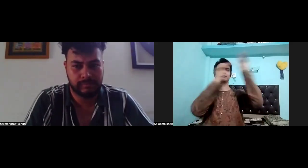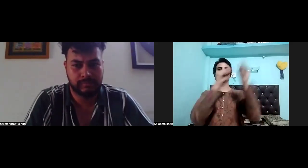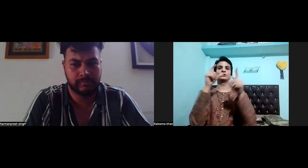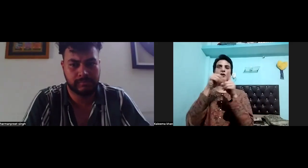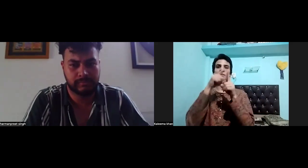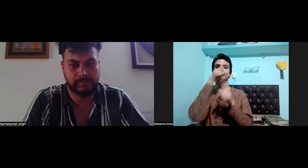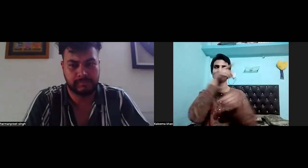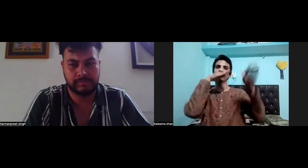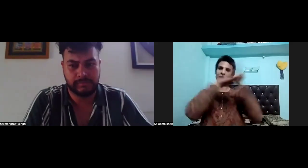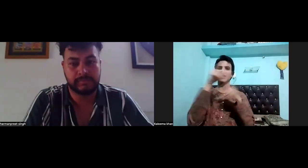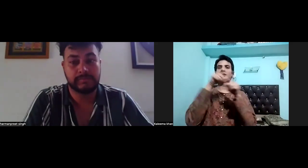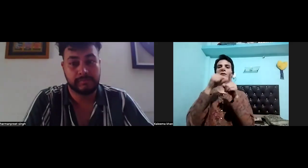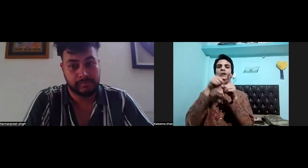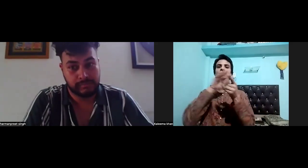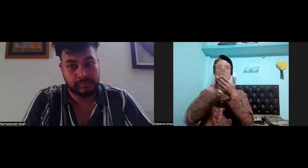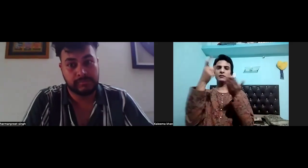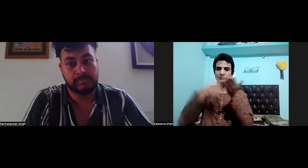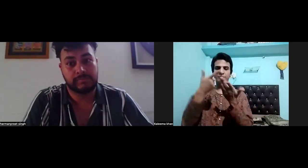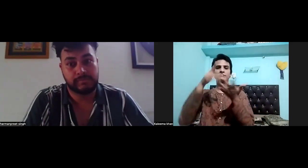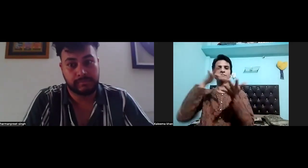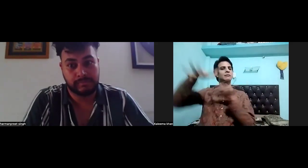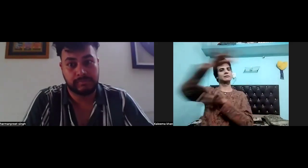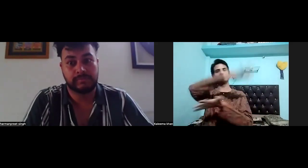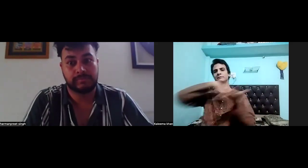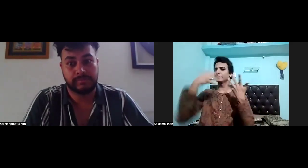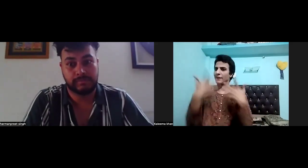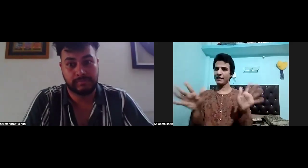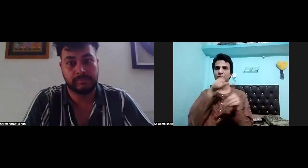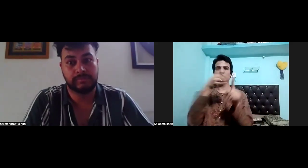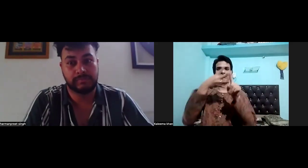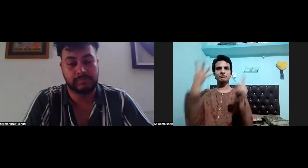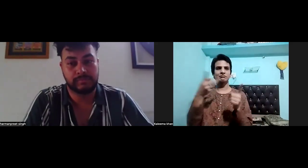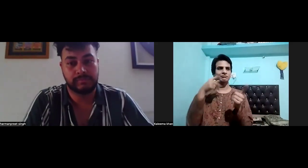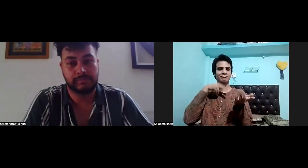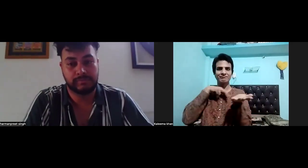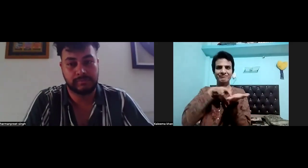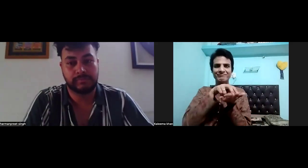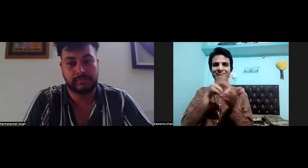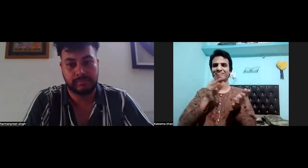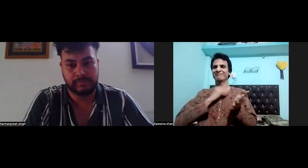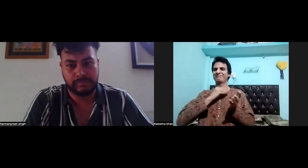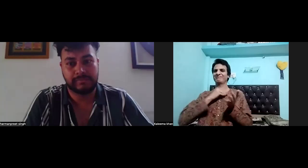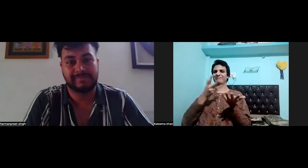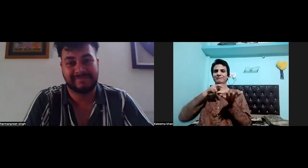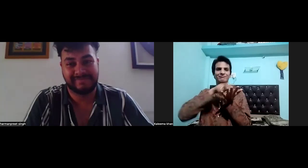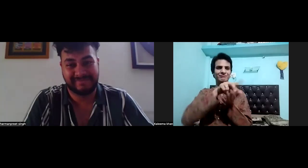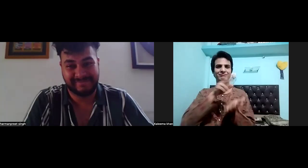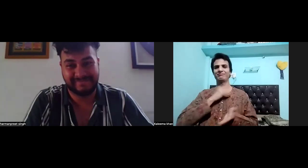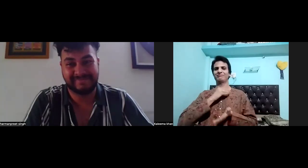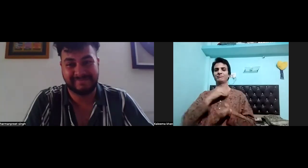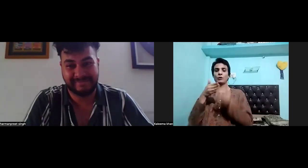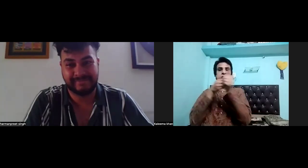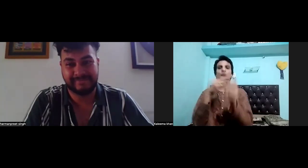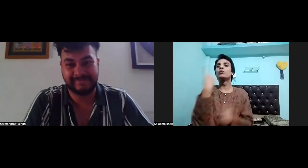the perspective and the way people see me. It's been very demotivating.